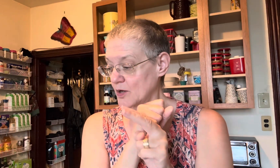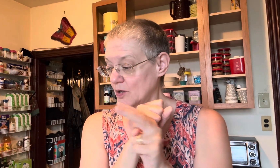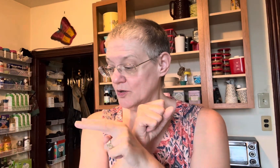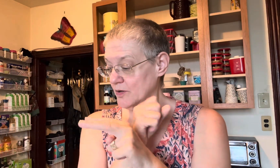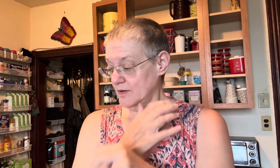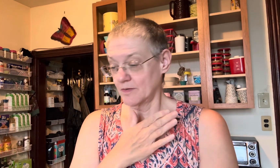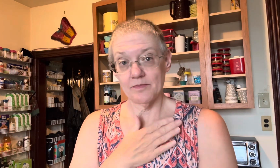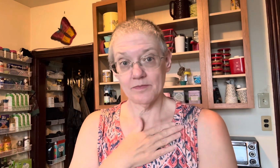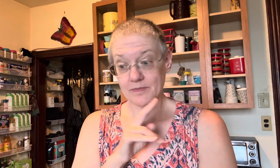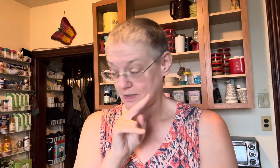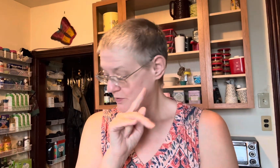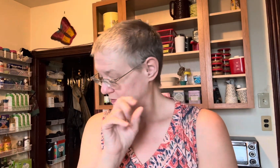butter. I'm looking at my notes.